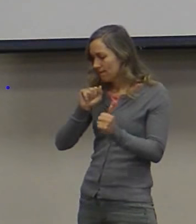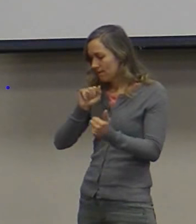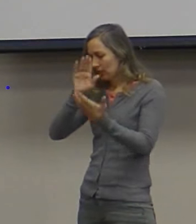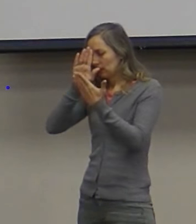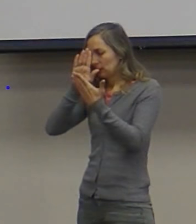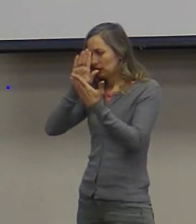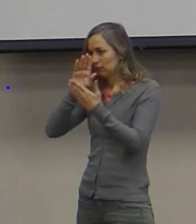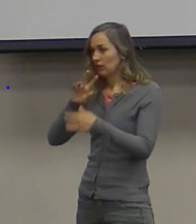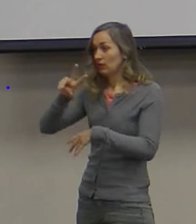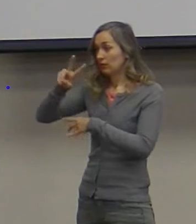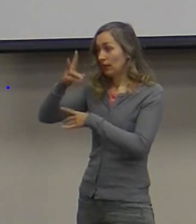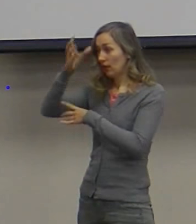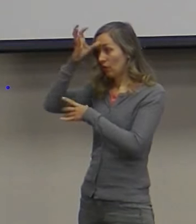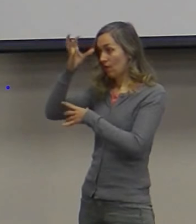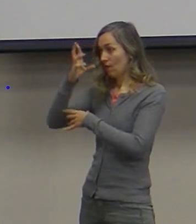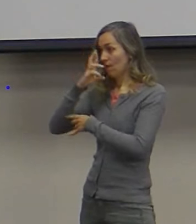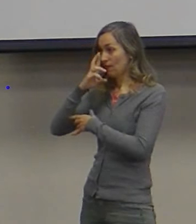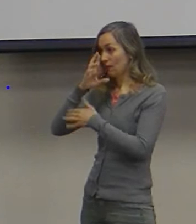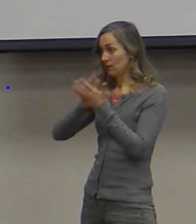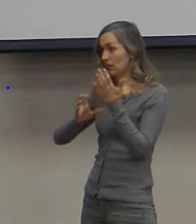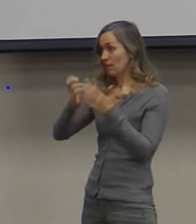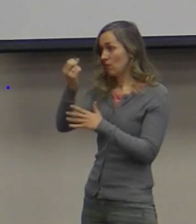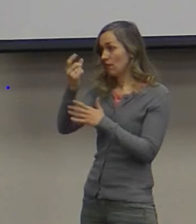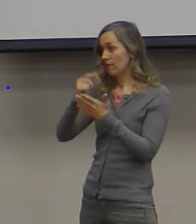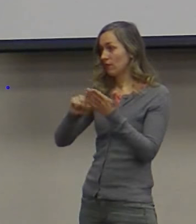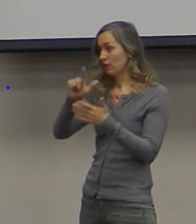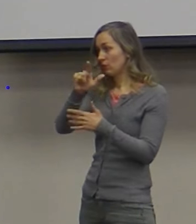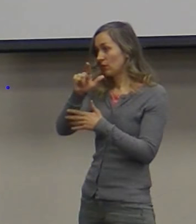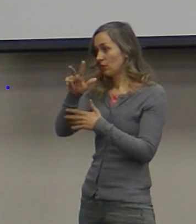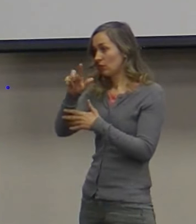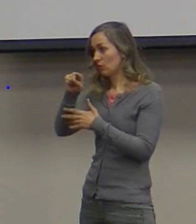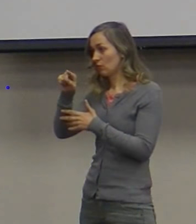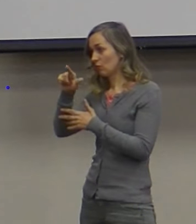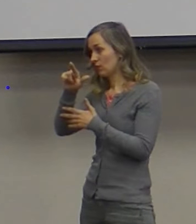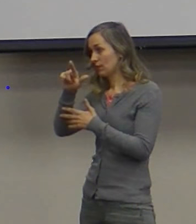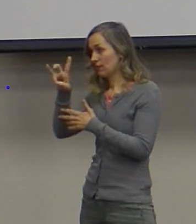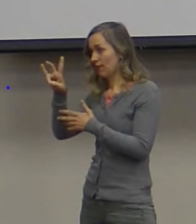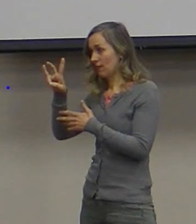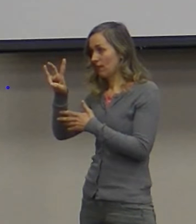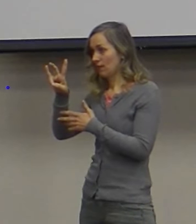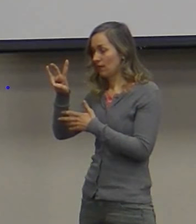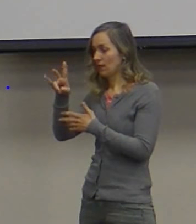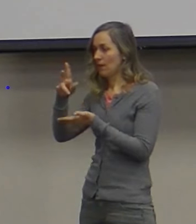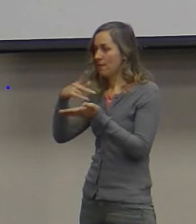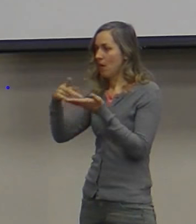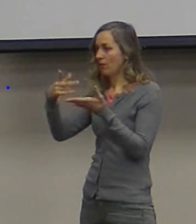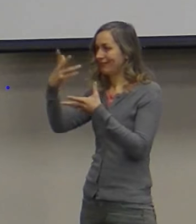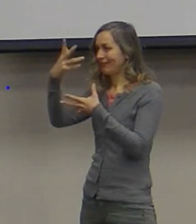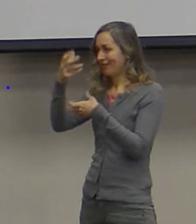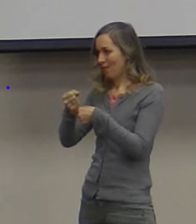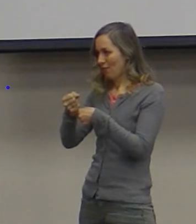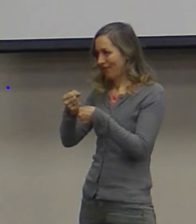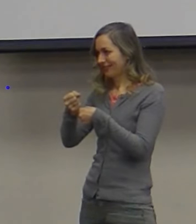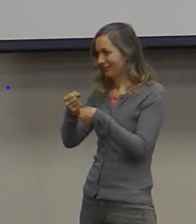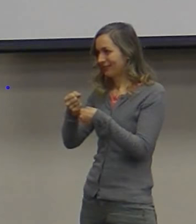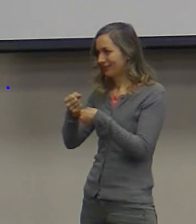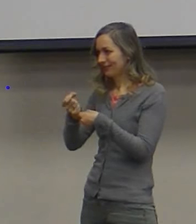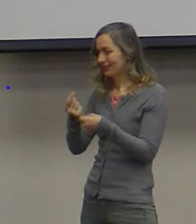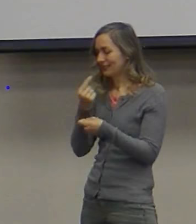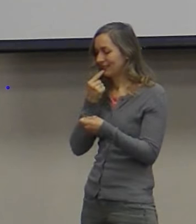Corinthians chapter 11, verses 23 through 27, Paul sums it all up. He says,